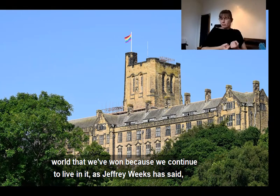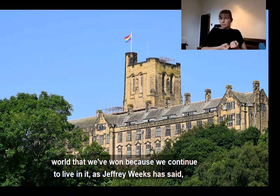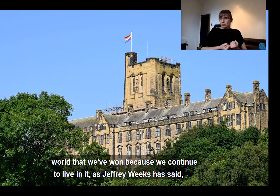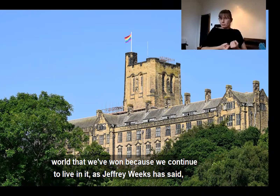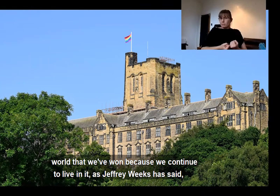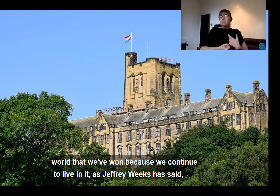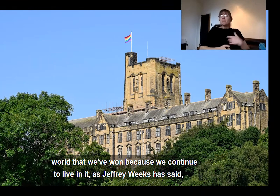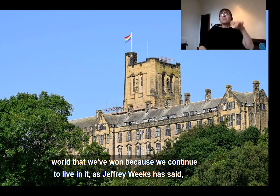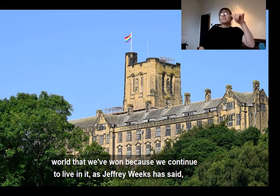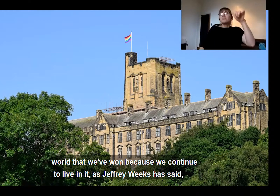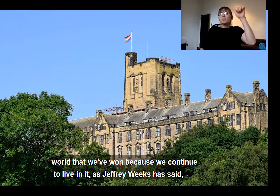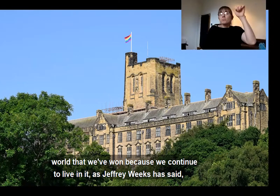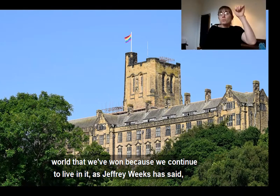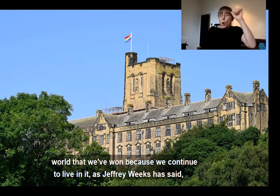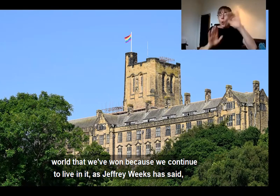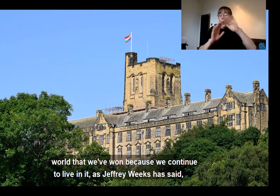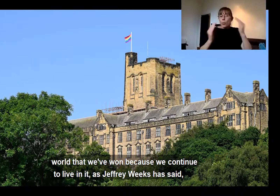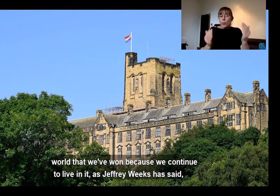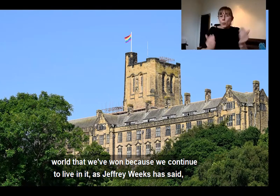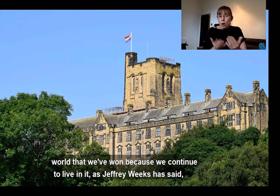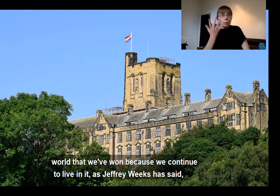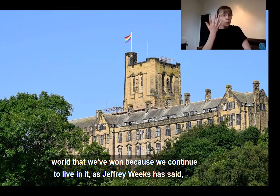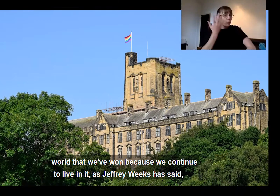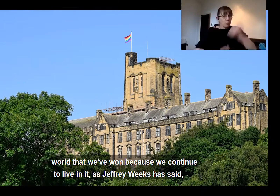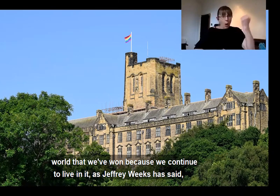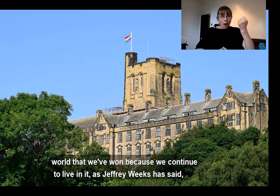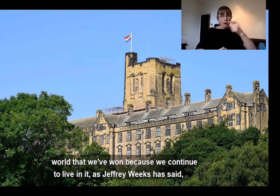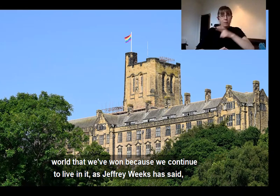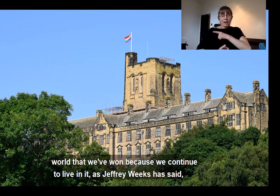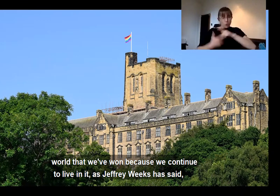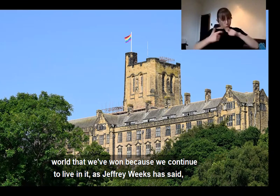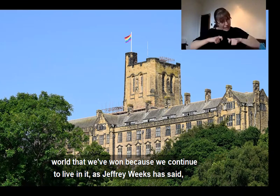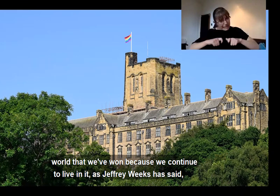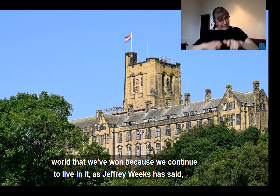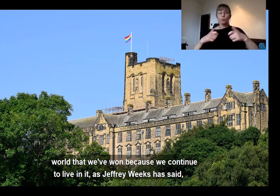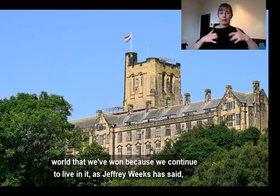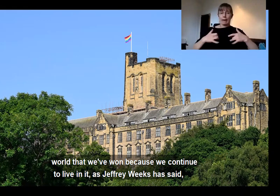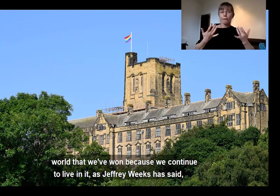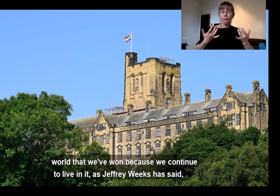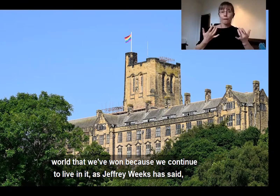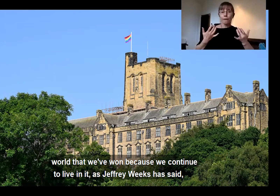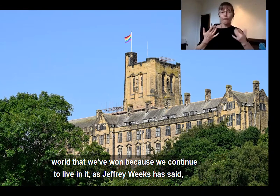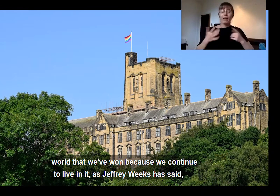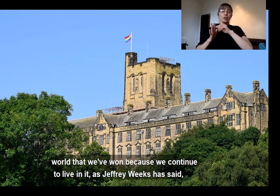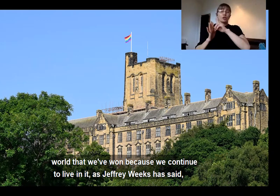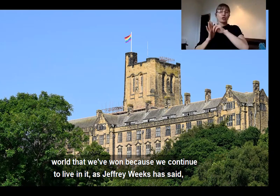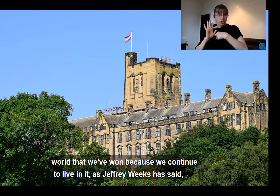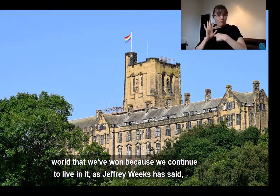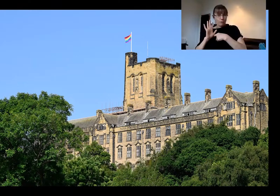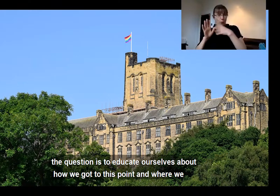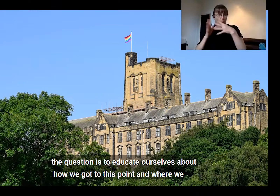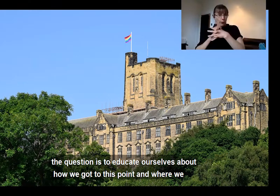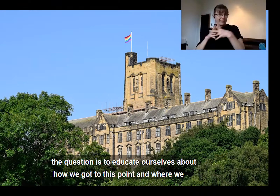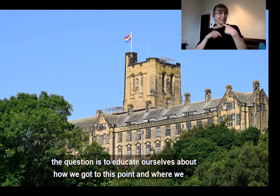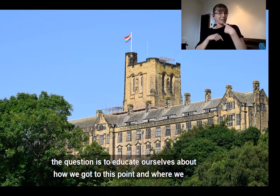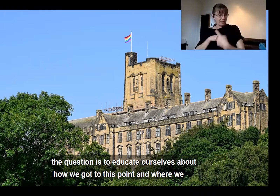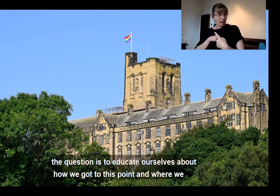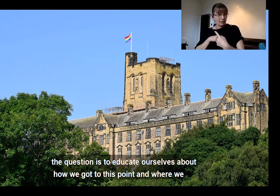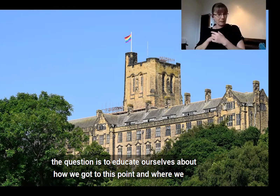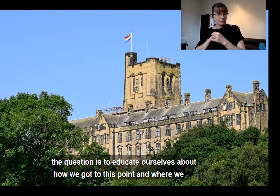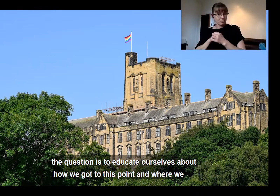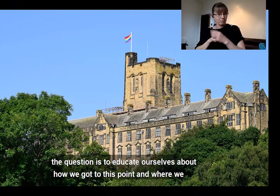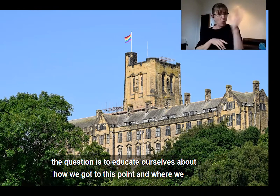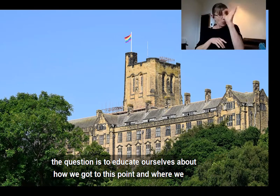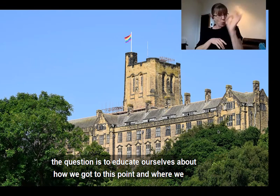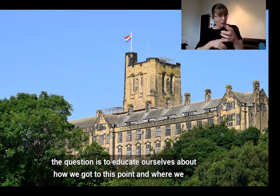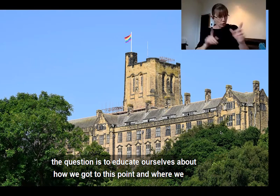And if we know the world that we've won because we continue to live in it, as Geoffrey Weeks has said, the